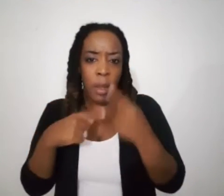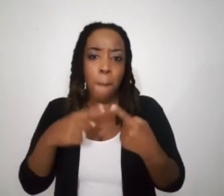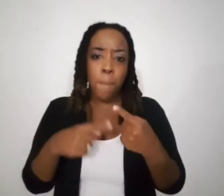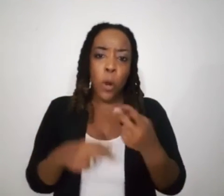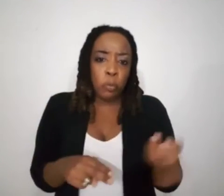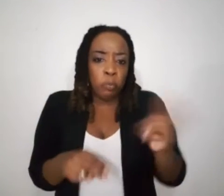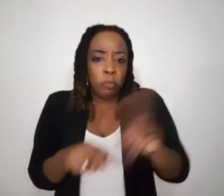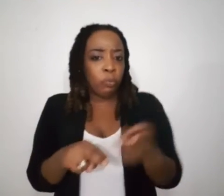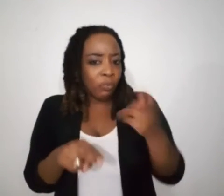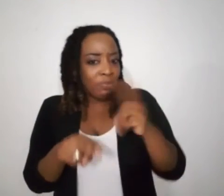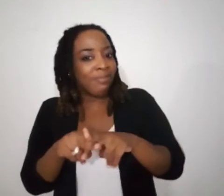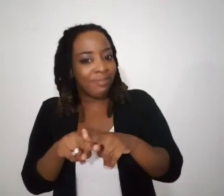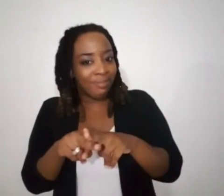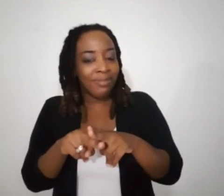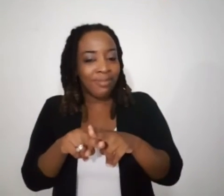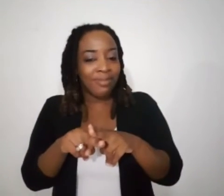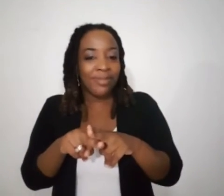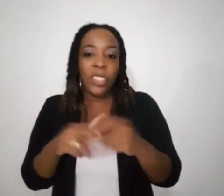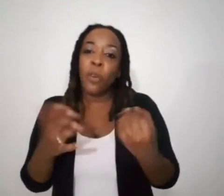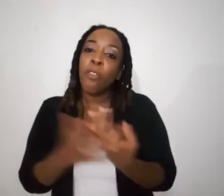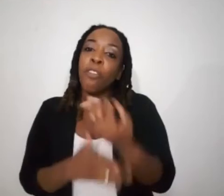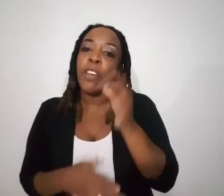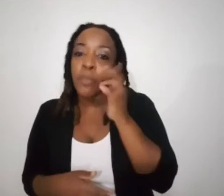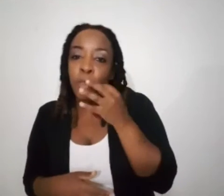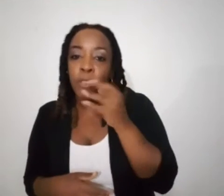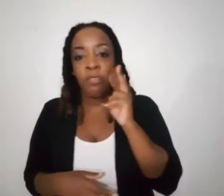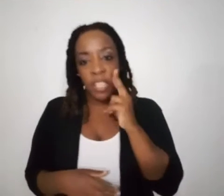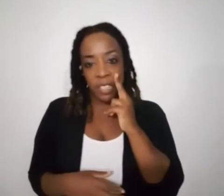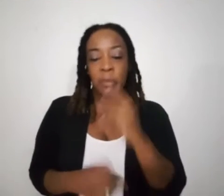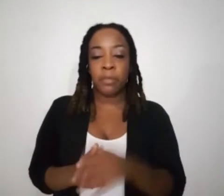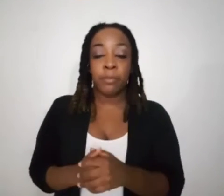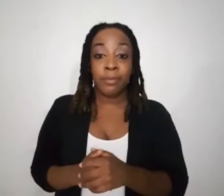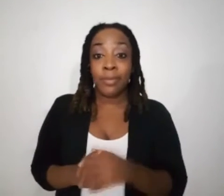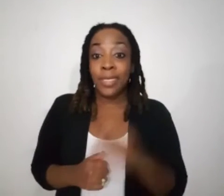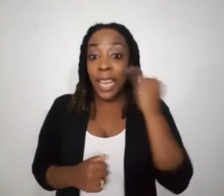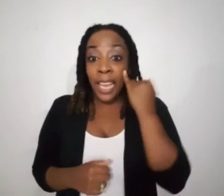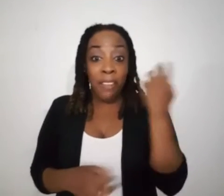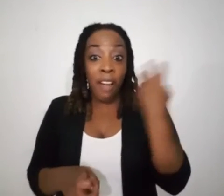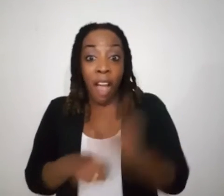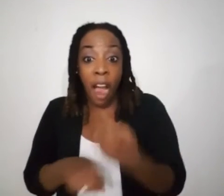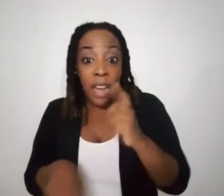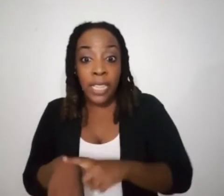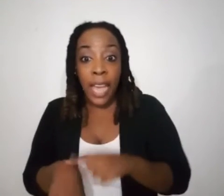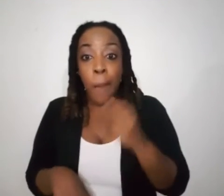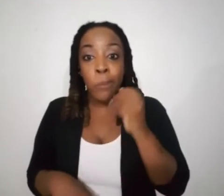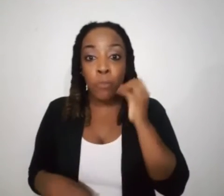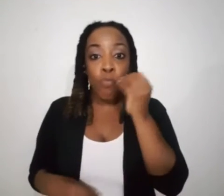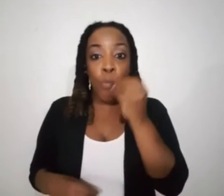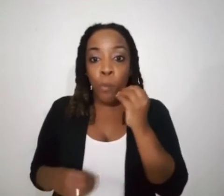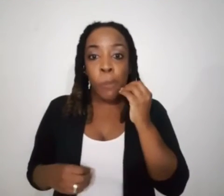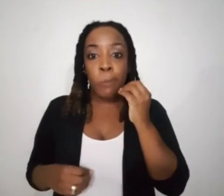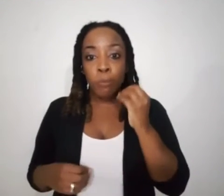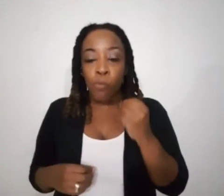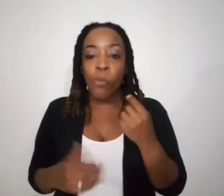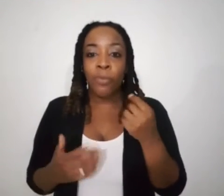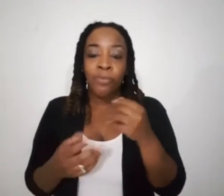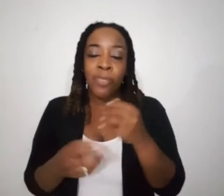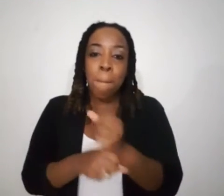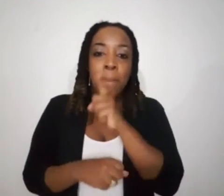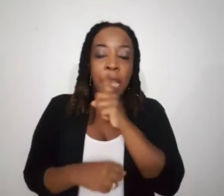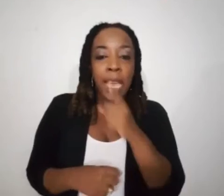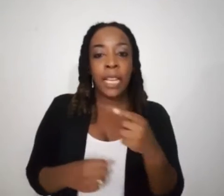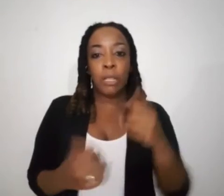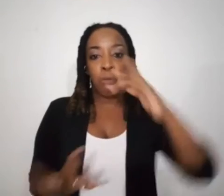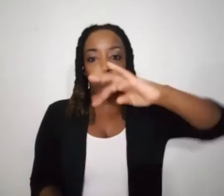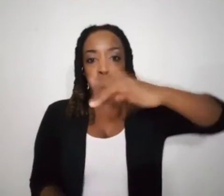And for those who have difficulty with chewing, we want to make smoothies. And fruit and vegetable smoothies are